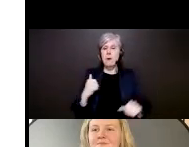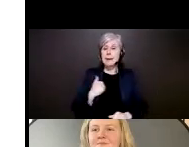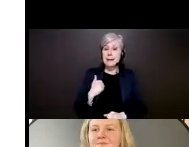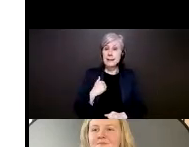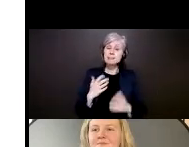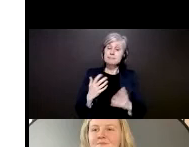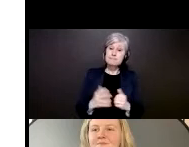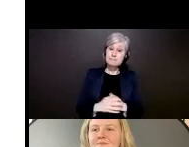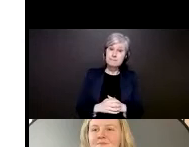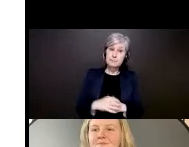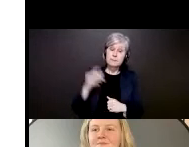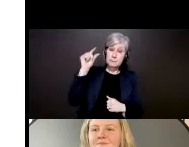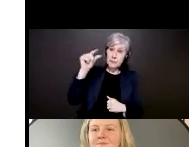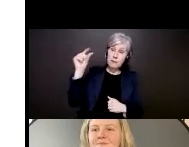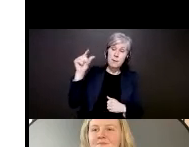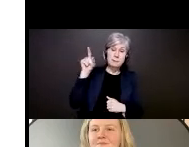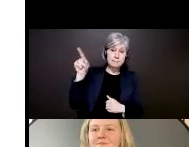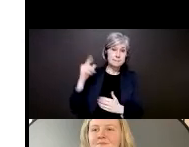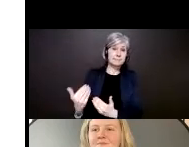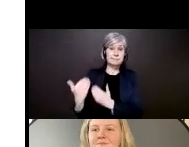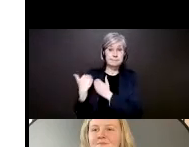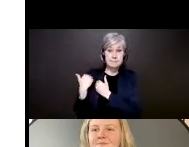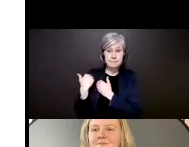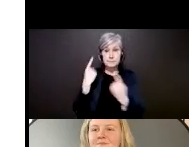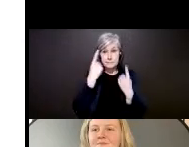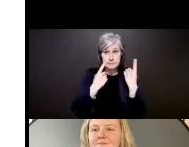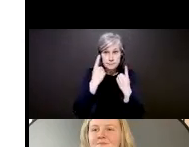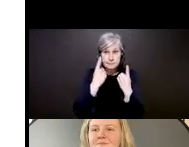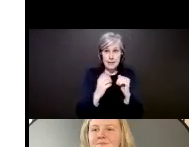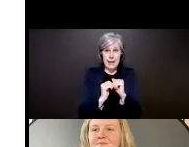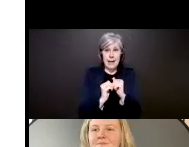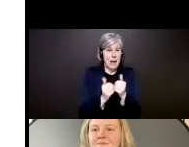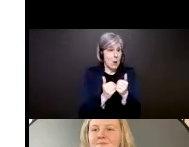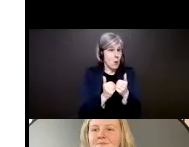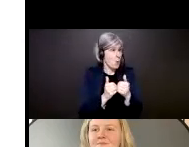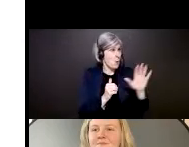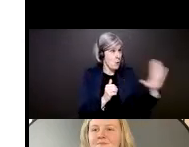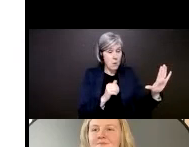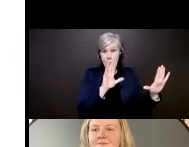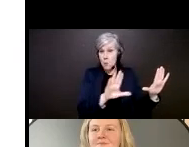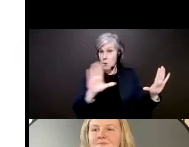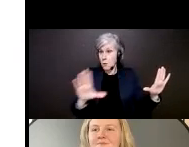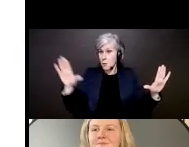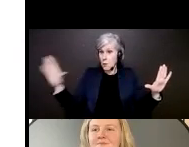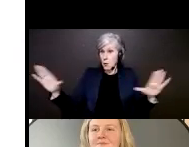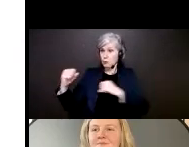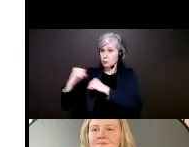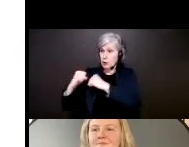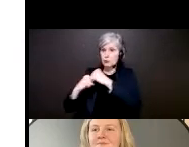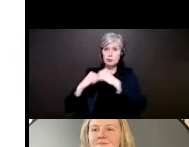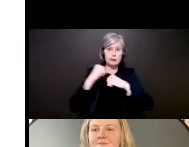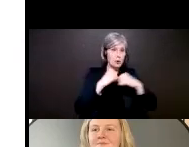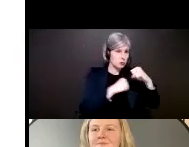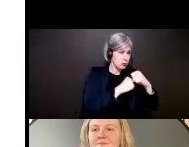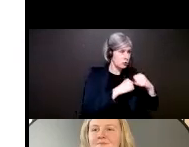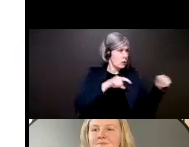thinking about integrated and aligned infrastructure, cost sharing, so that we, provinces that are more able to